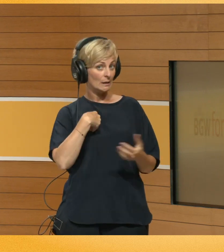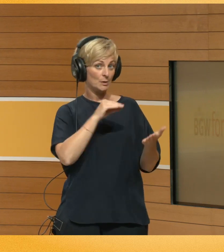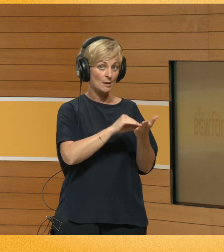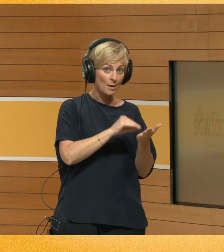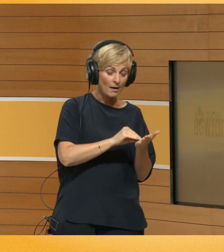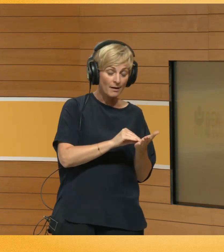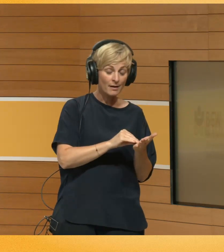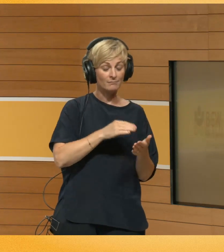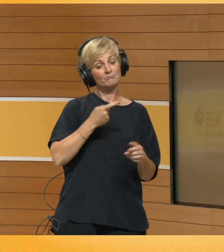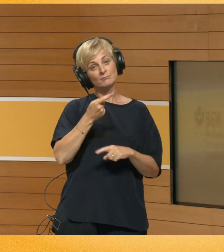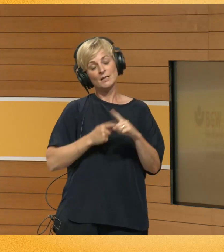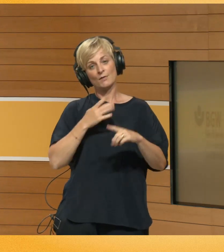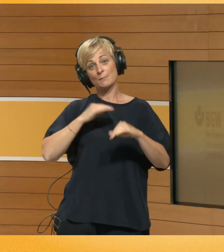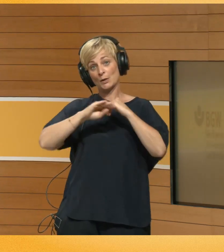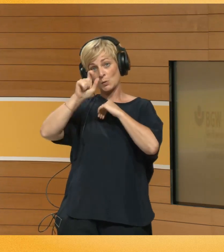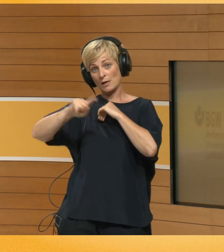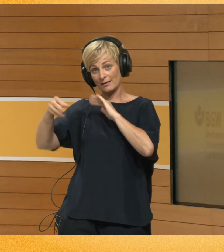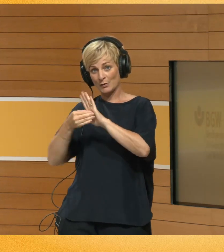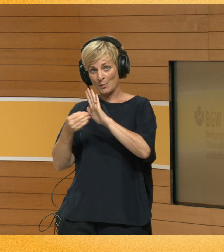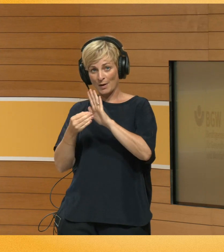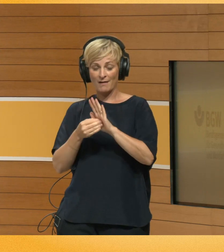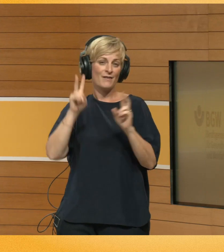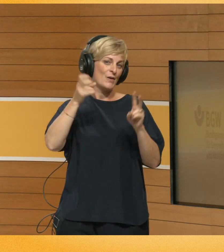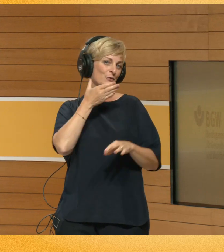your attendance, and thank you very much.